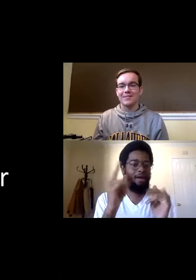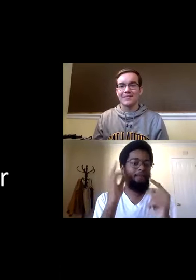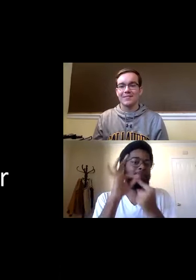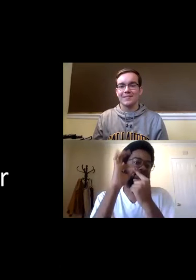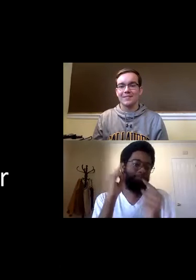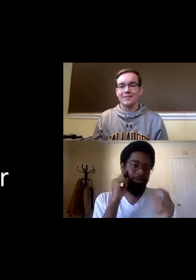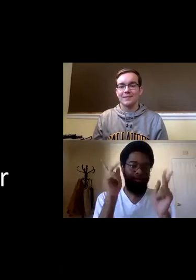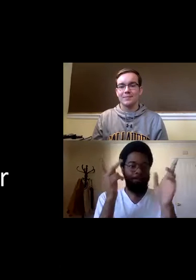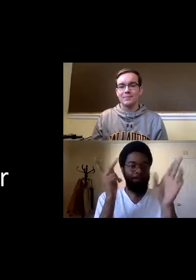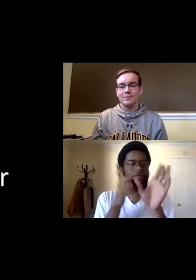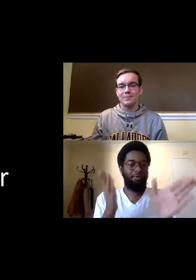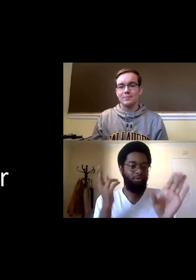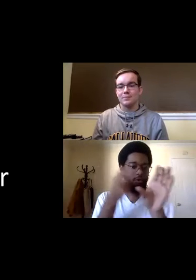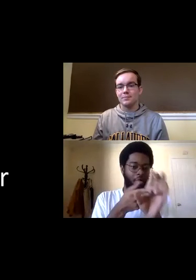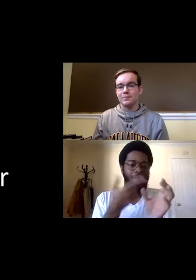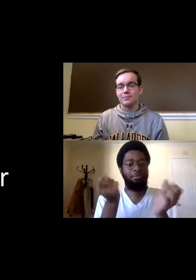Now,